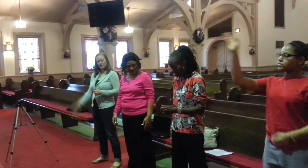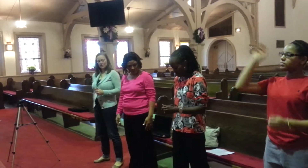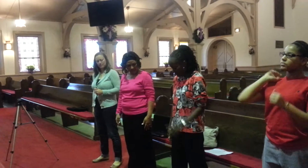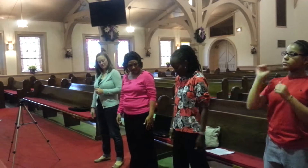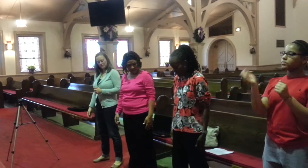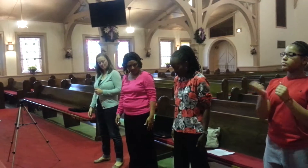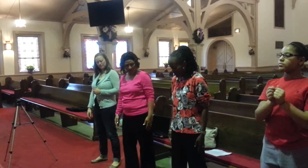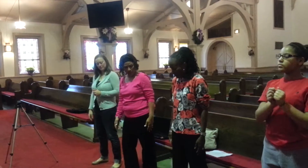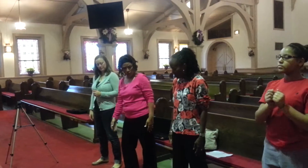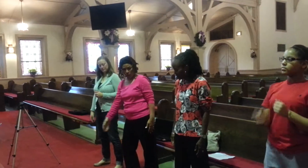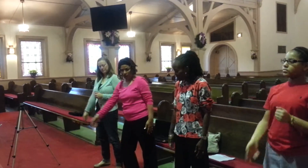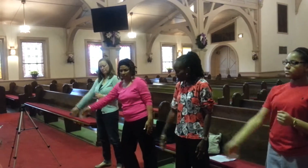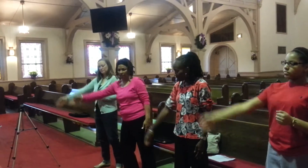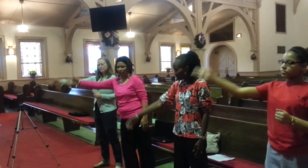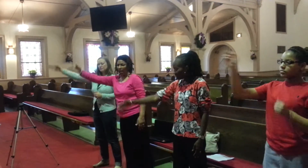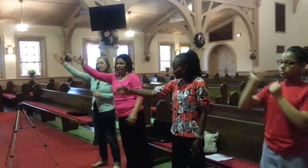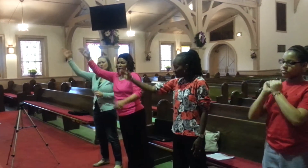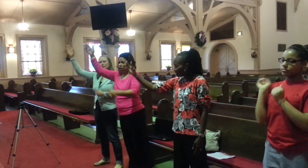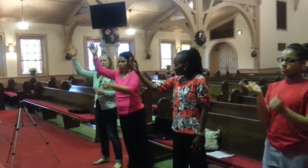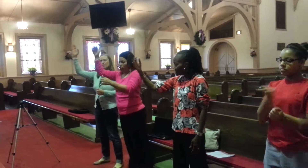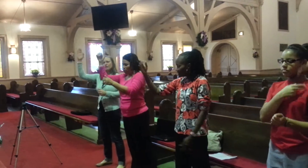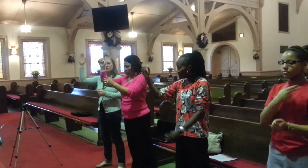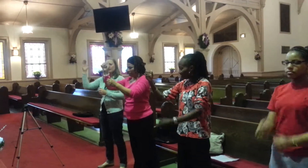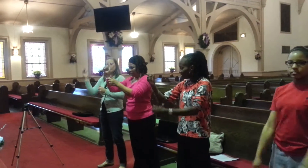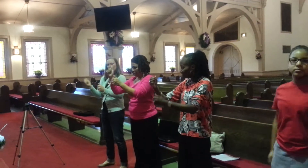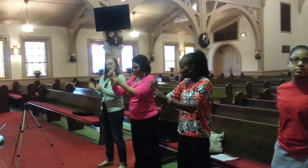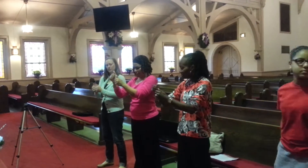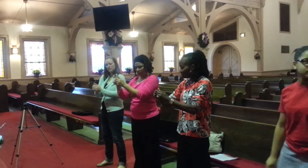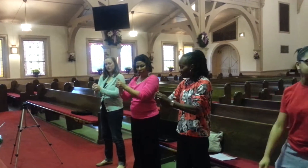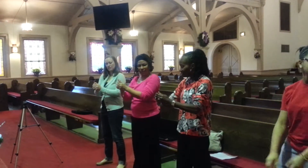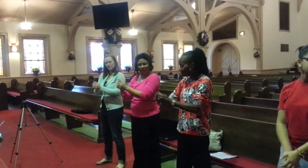for now. Okay, when you go up to God, then you start bringing it down. Yeah.